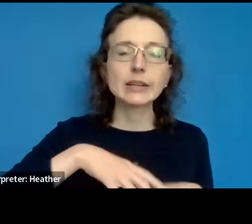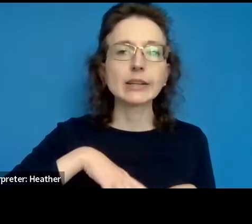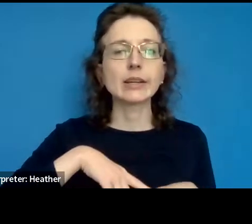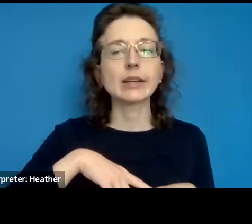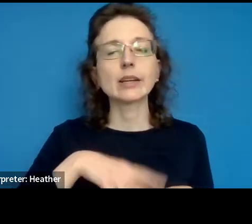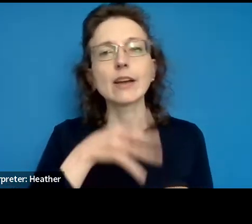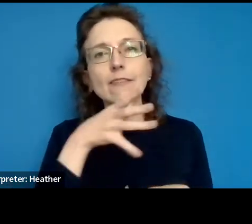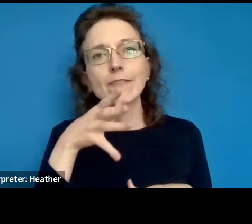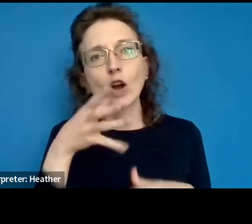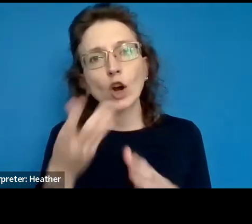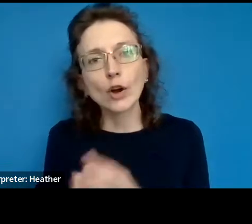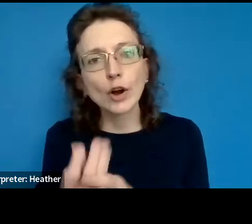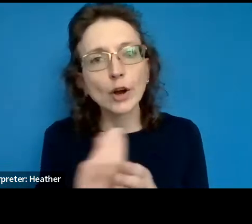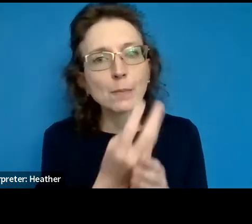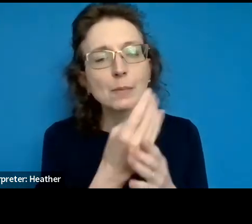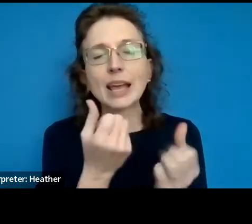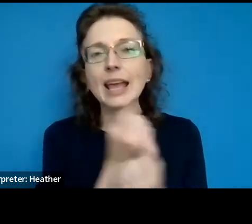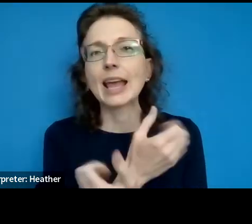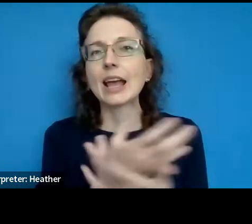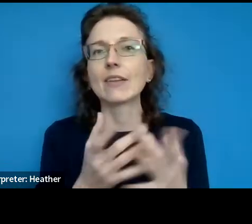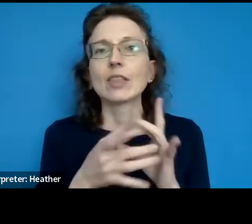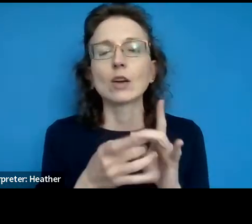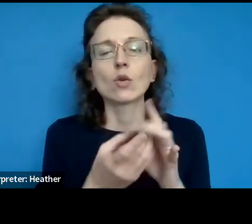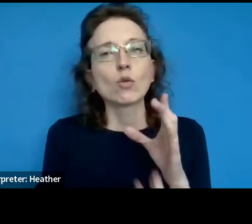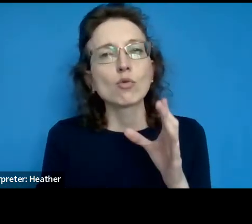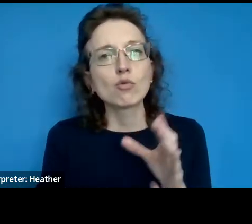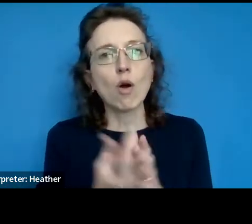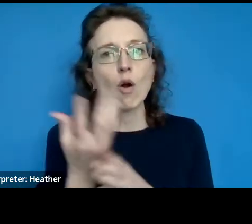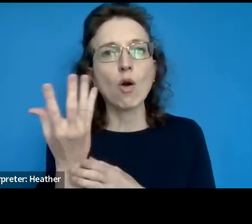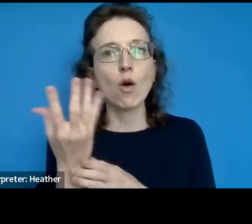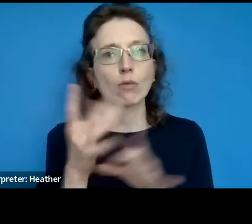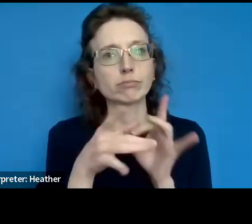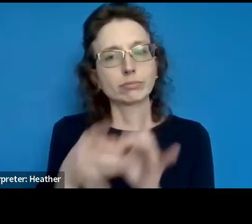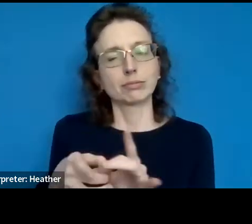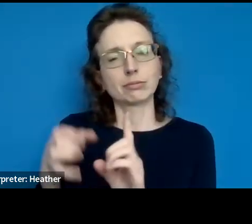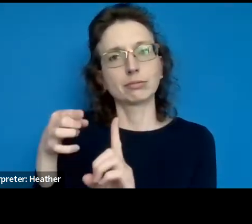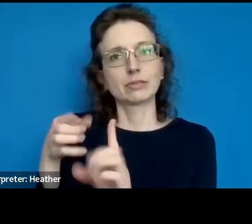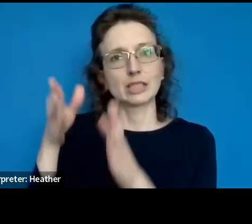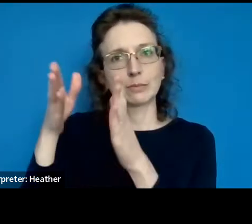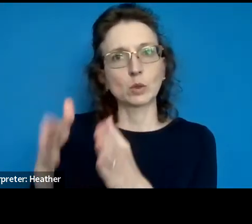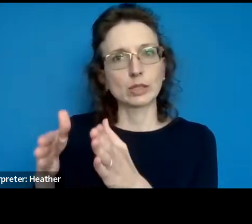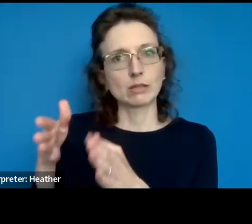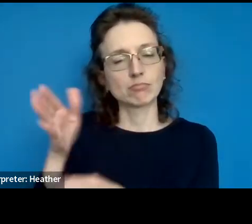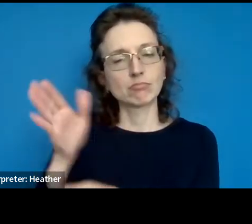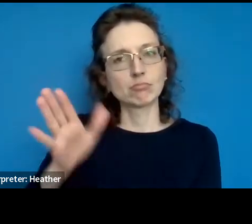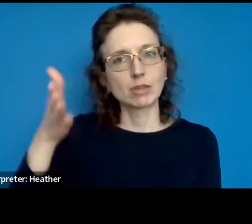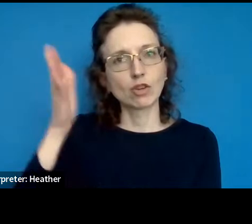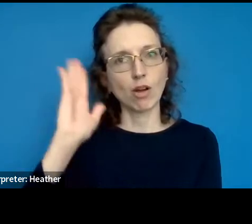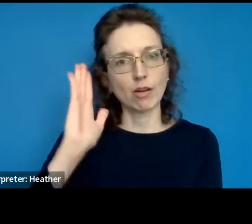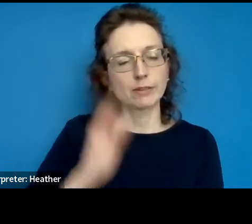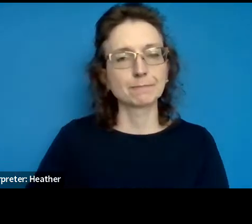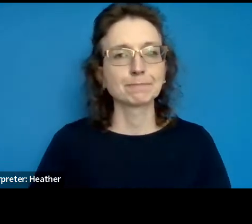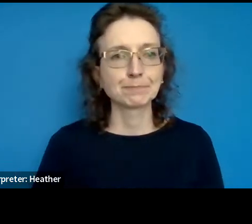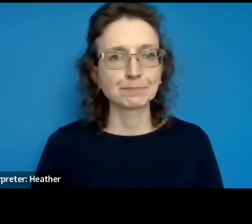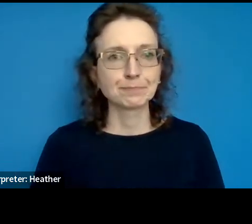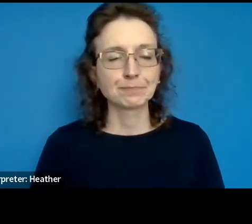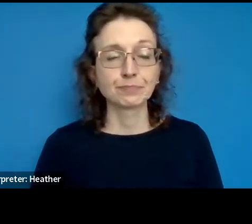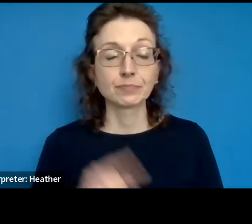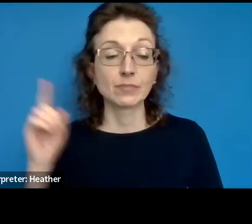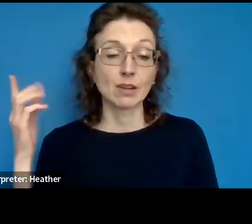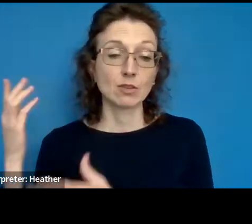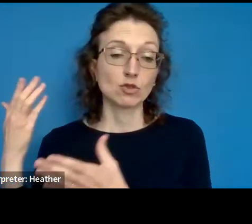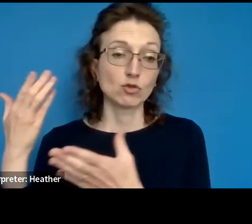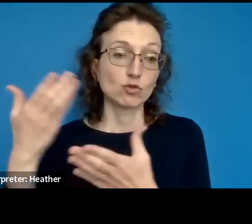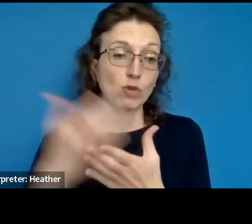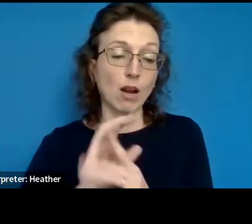agriculture, everything that had to do with growing was associated with this particular deity. And she would often come in the form of a